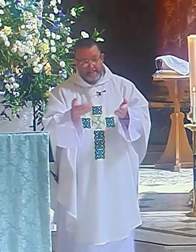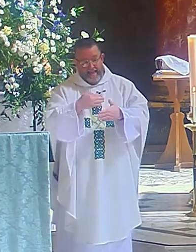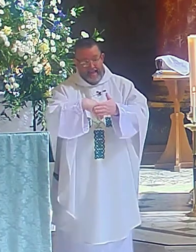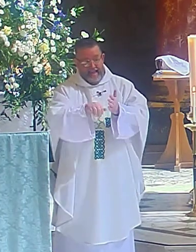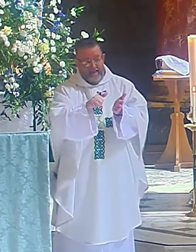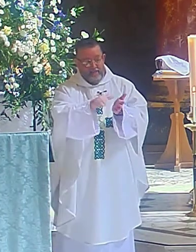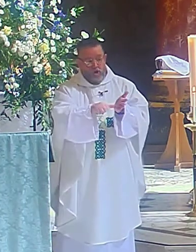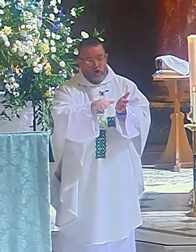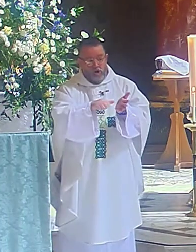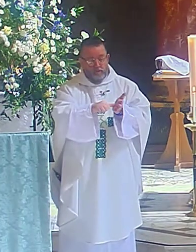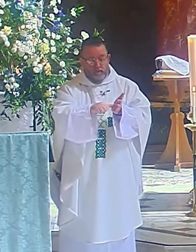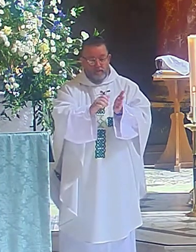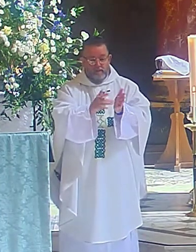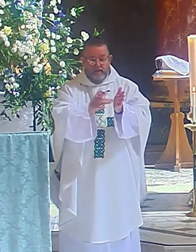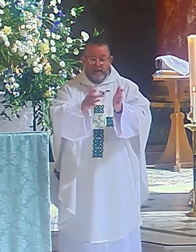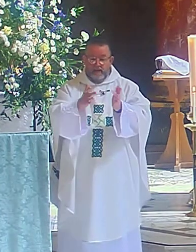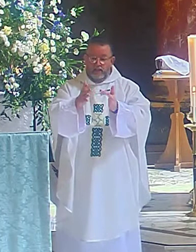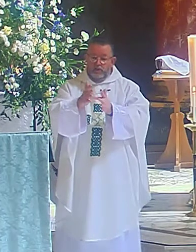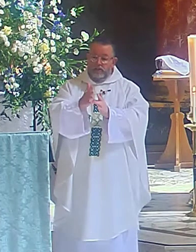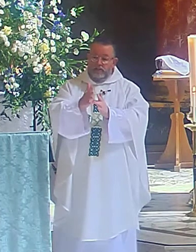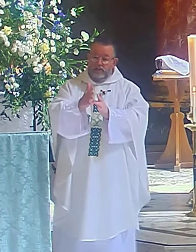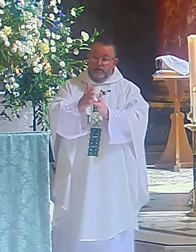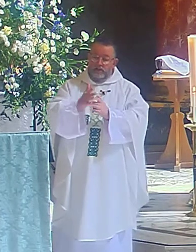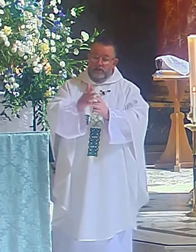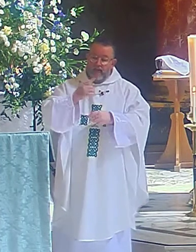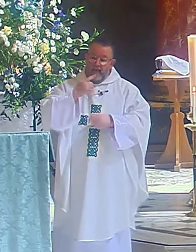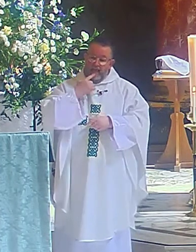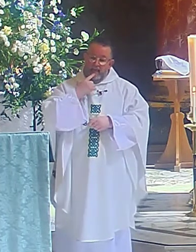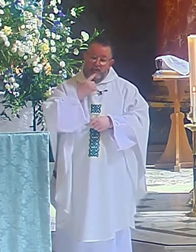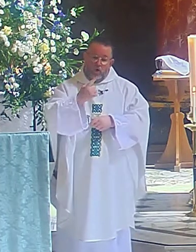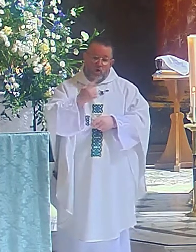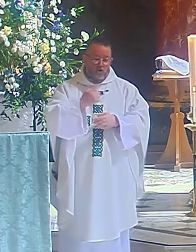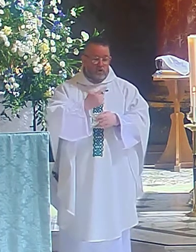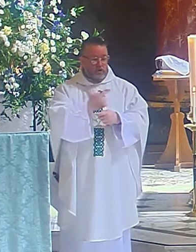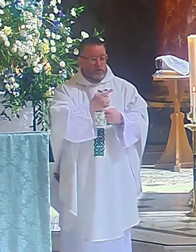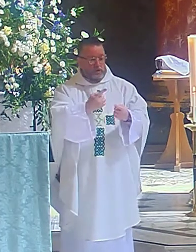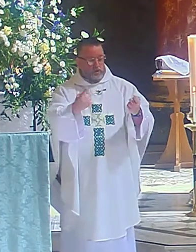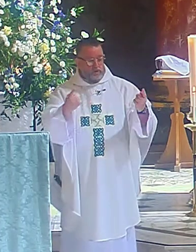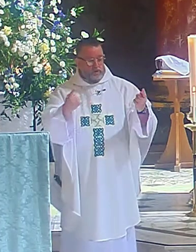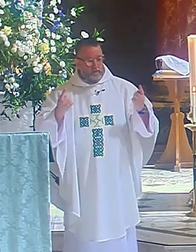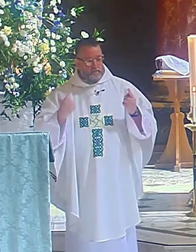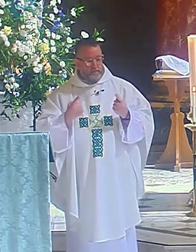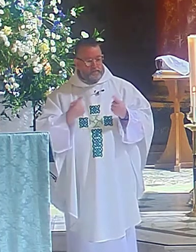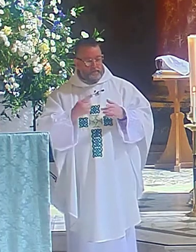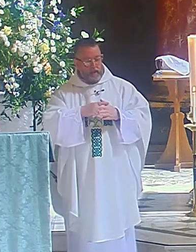Today in the Gospel, Jesus, he talks to us